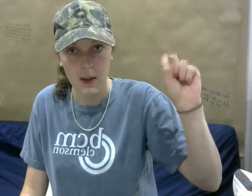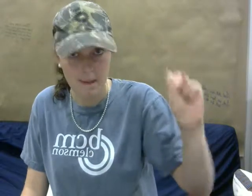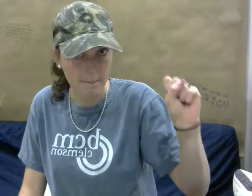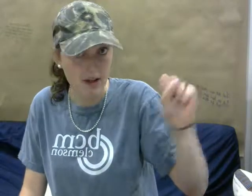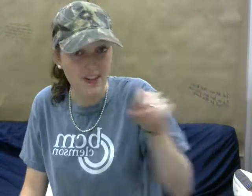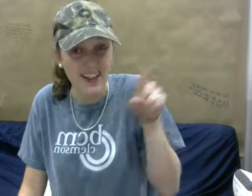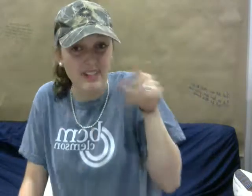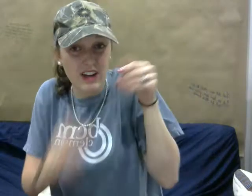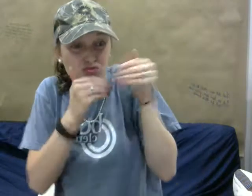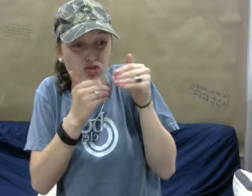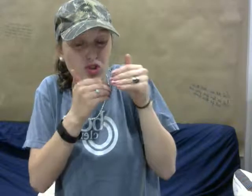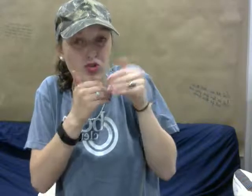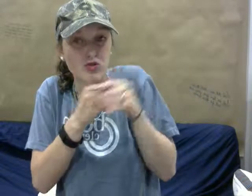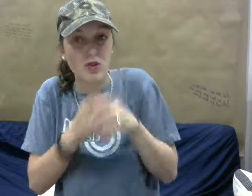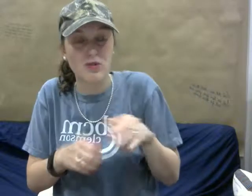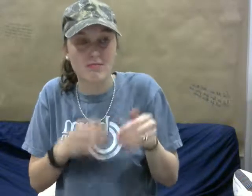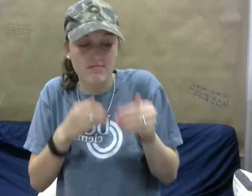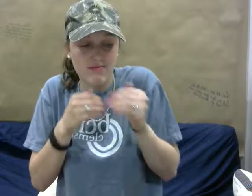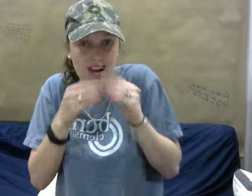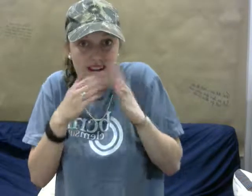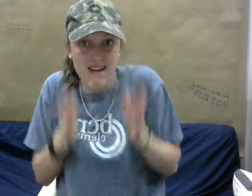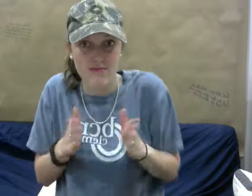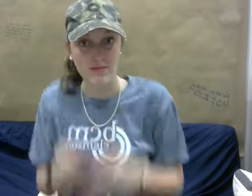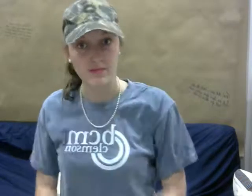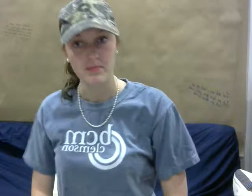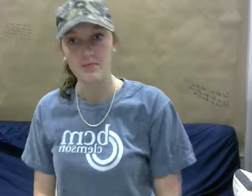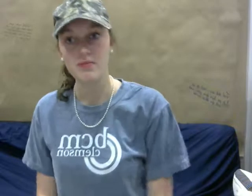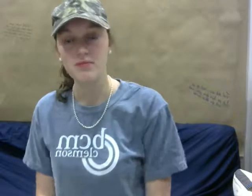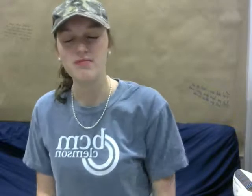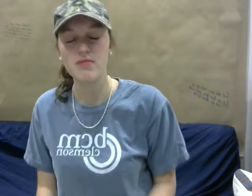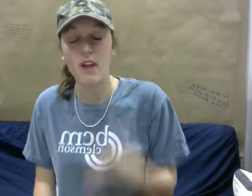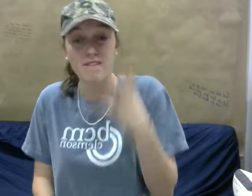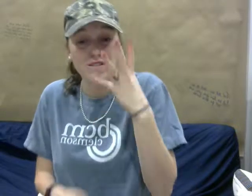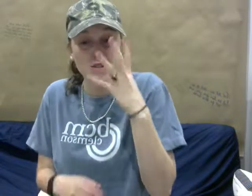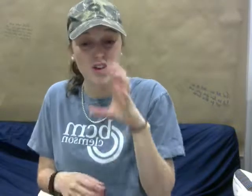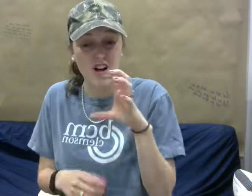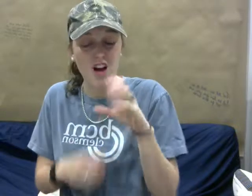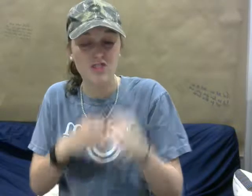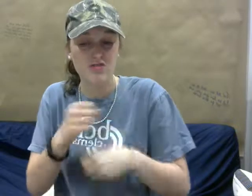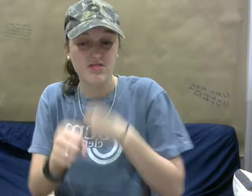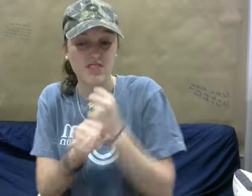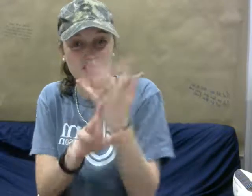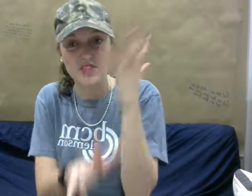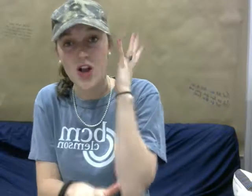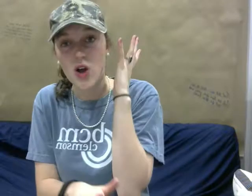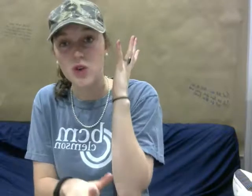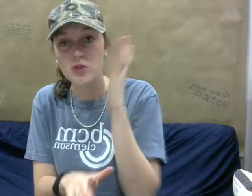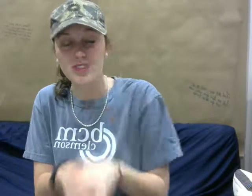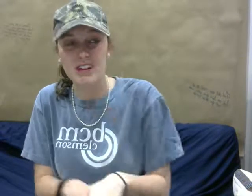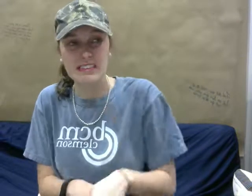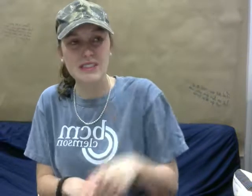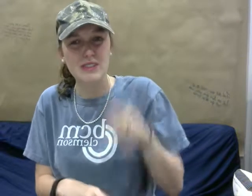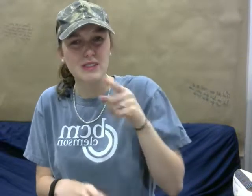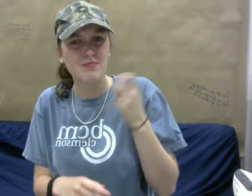cosmic neighbours. Until about 400 or so years ago, a limited view and understanding of our solar